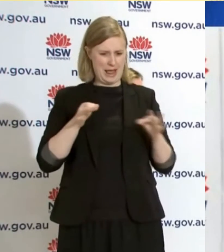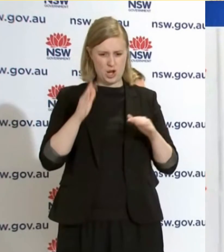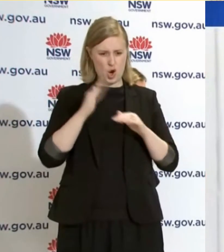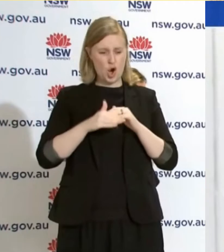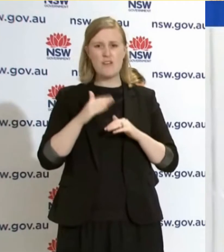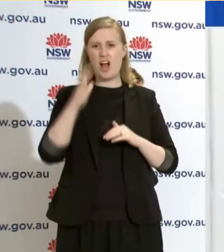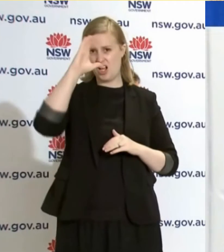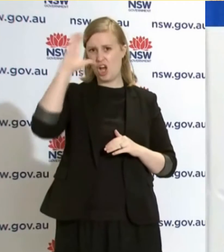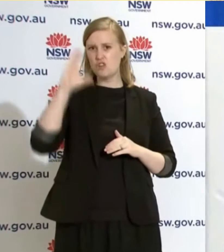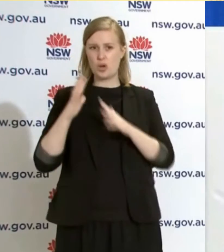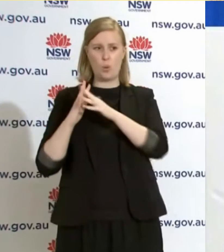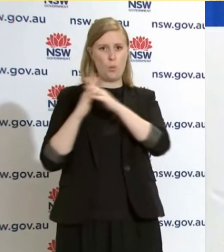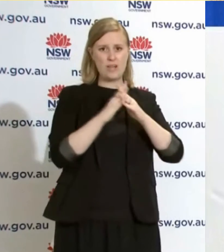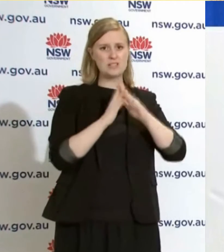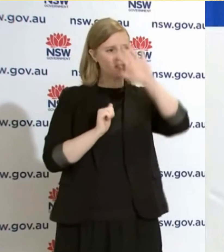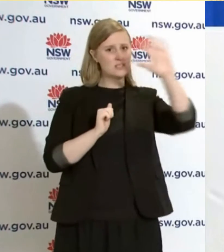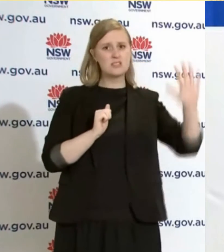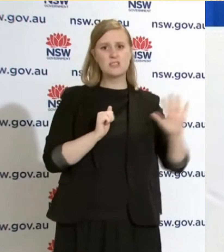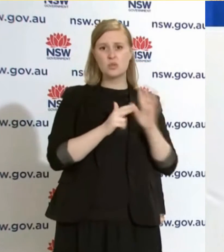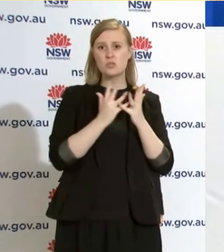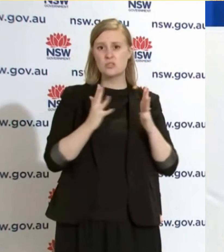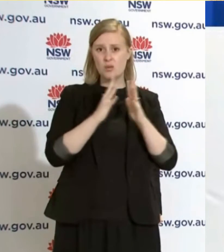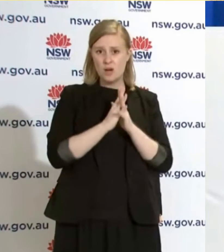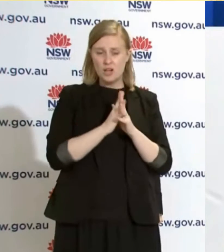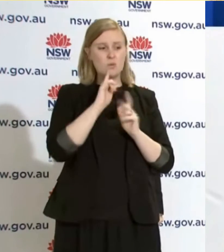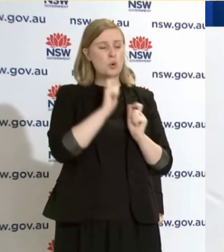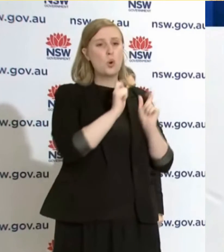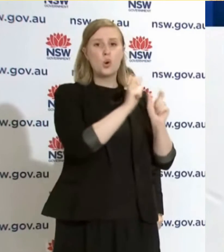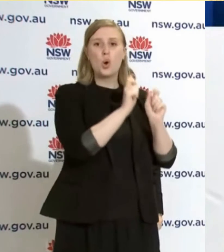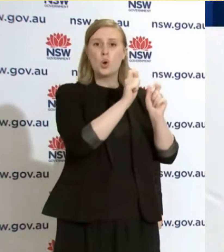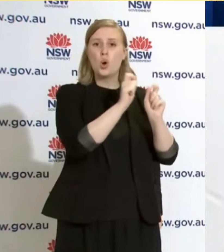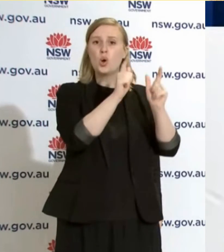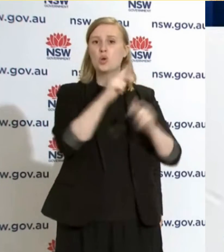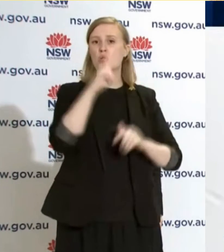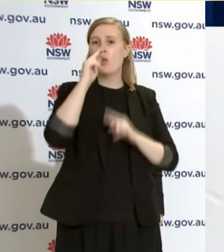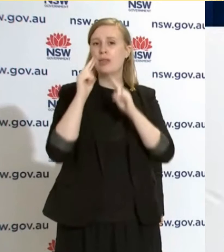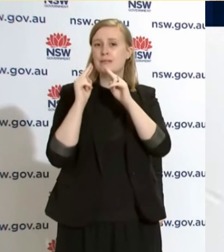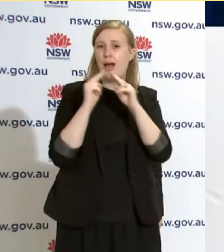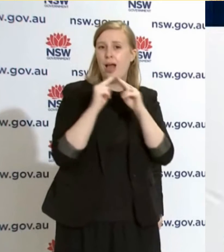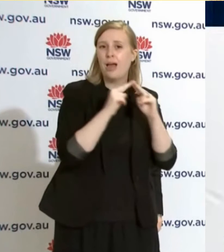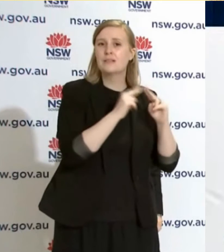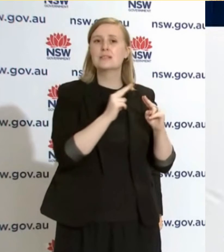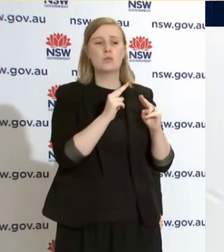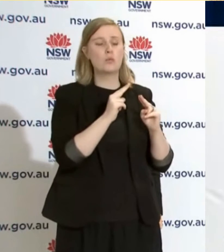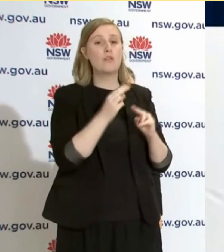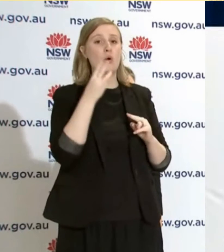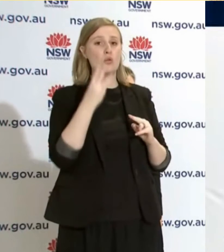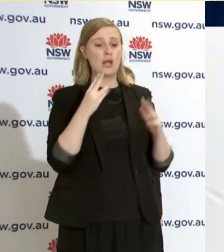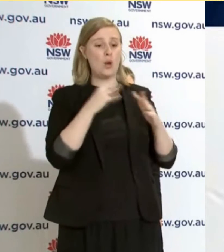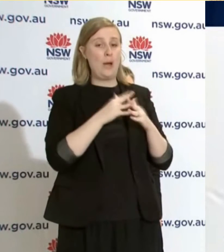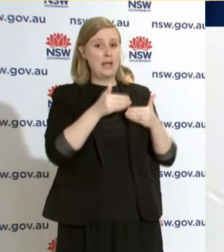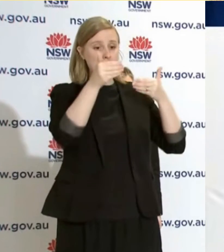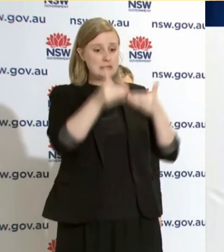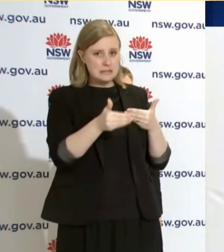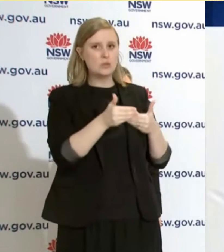to a large number of small communities. So over a period of 3 weeks, first dose, and then they'll return and do second doses weeks 4, 5